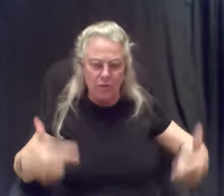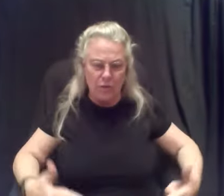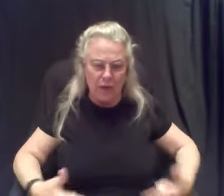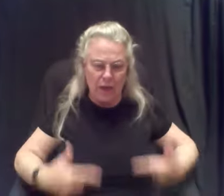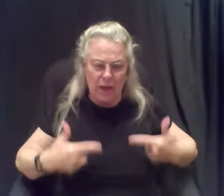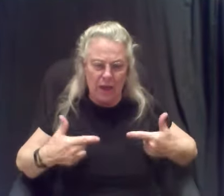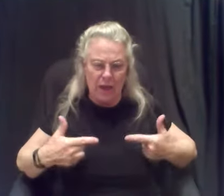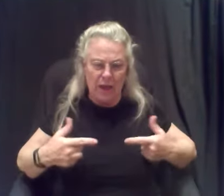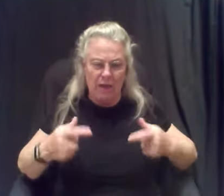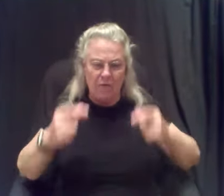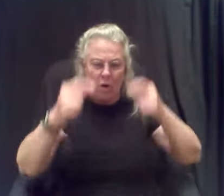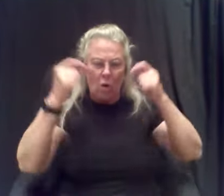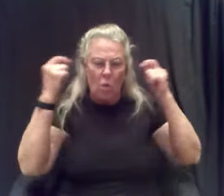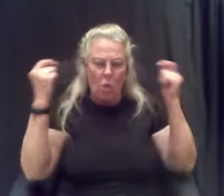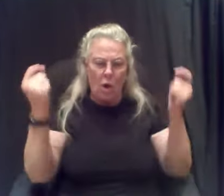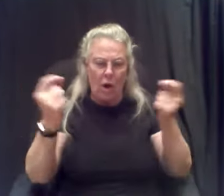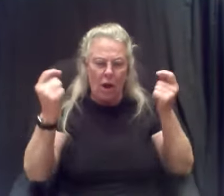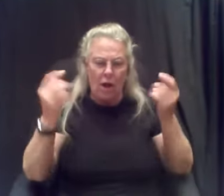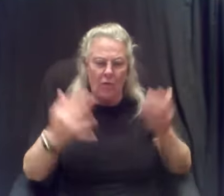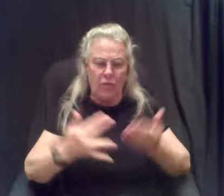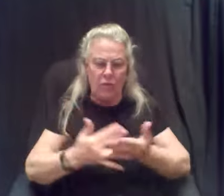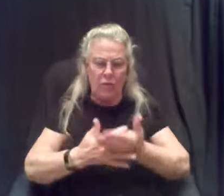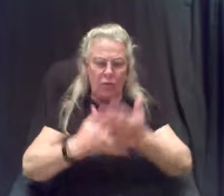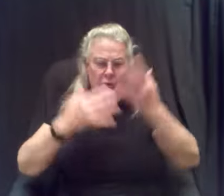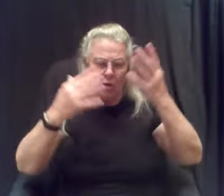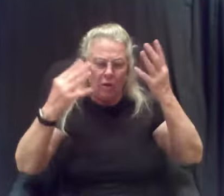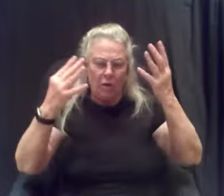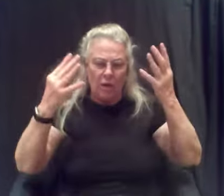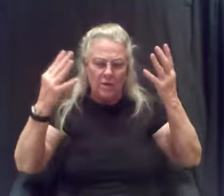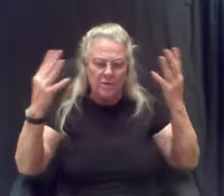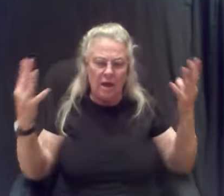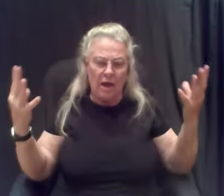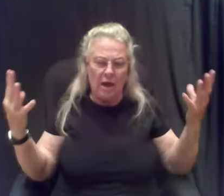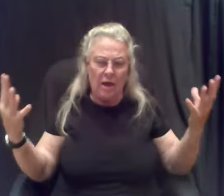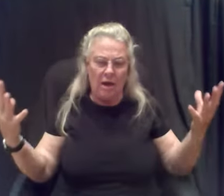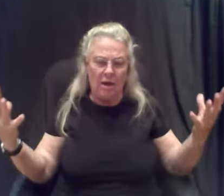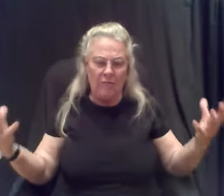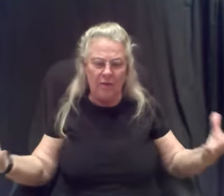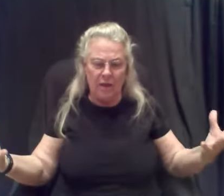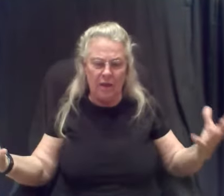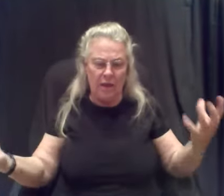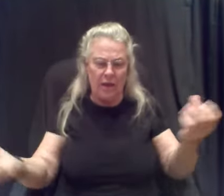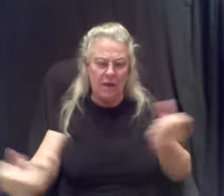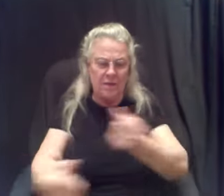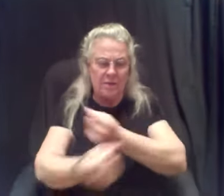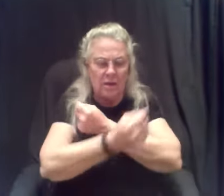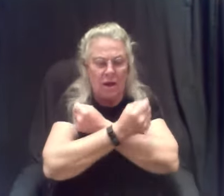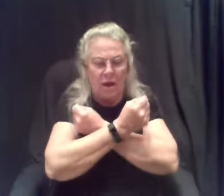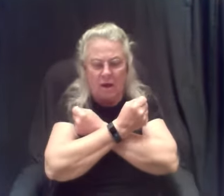live, one through your selfless love.